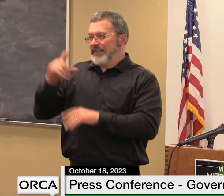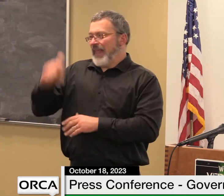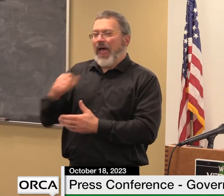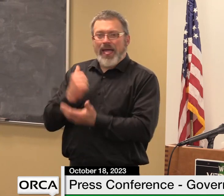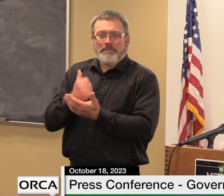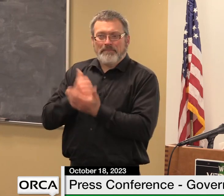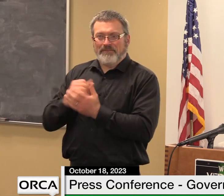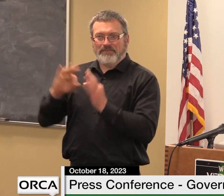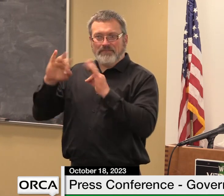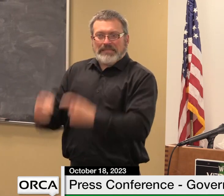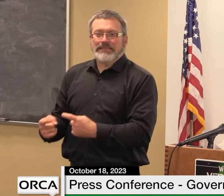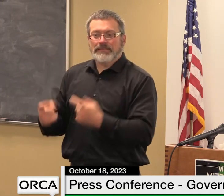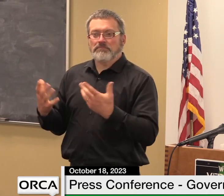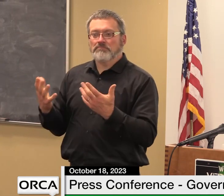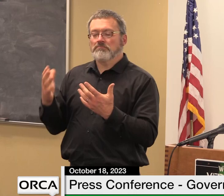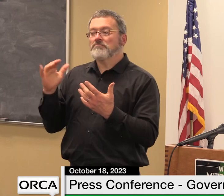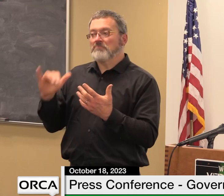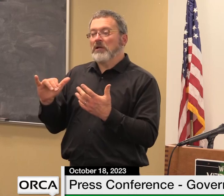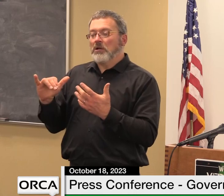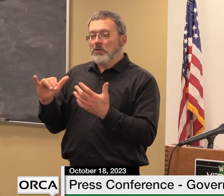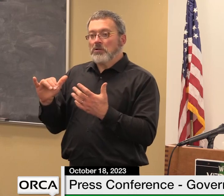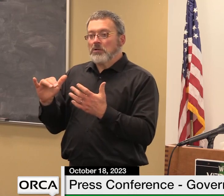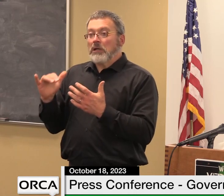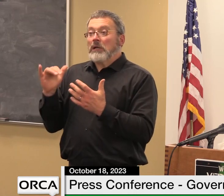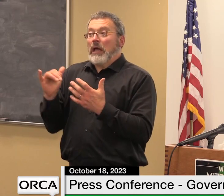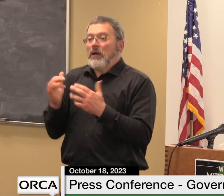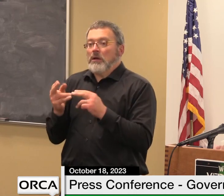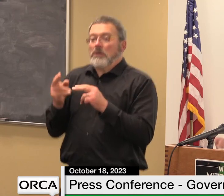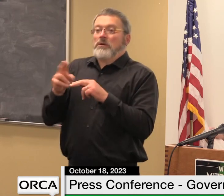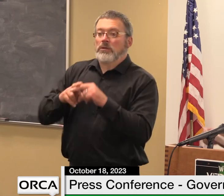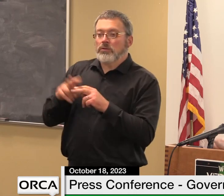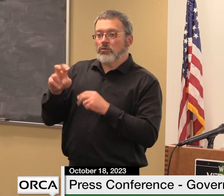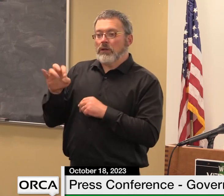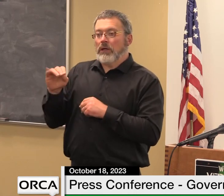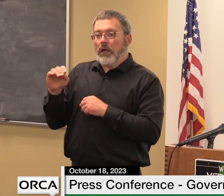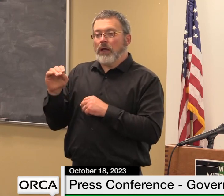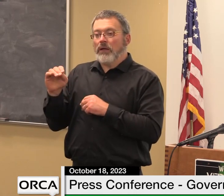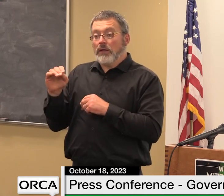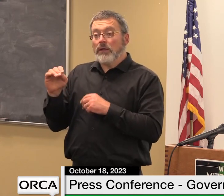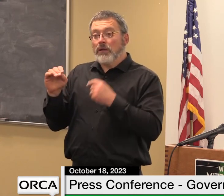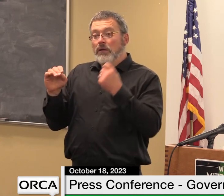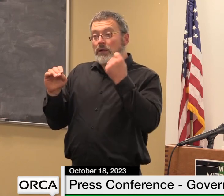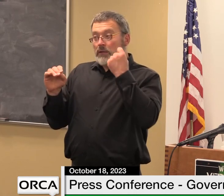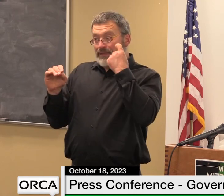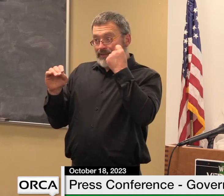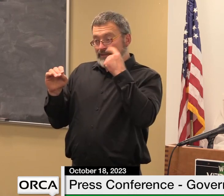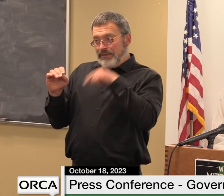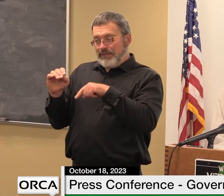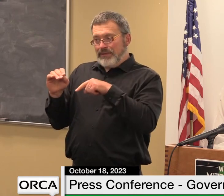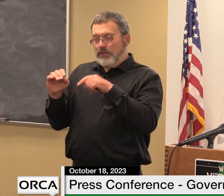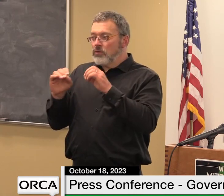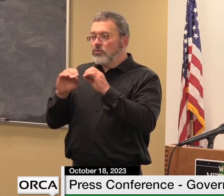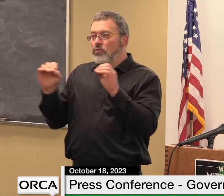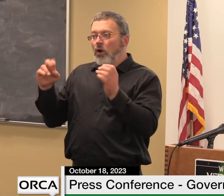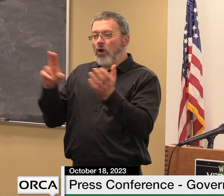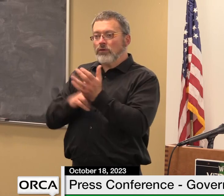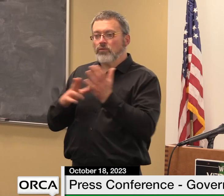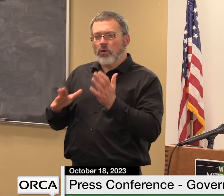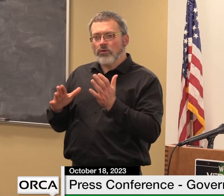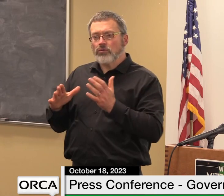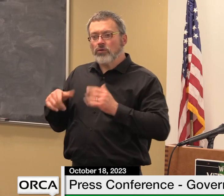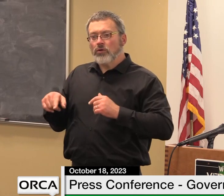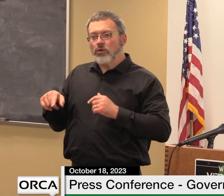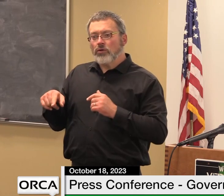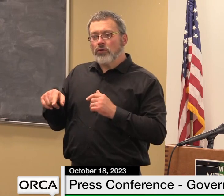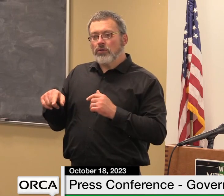get them up and running, meaning they don't have anyone lined up at this point in time. We've referred all those in